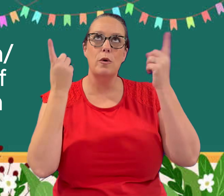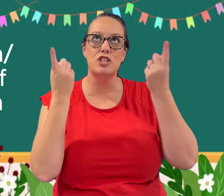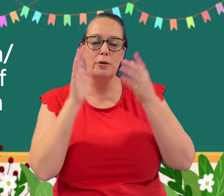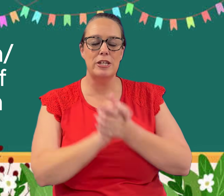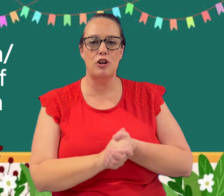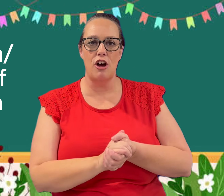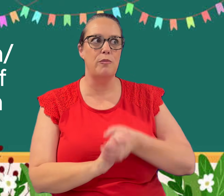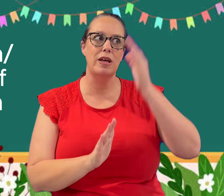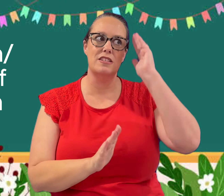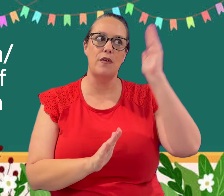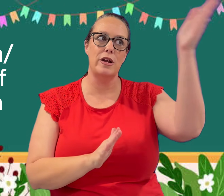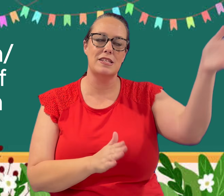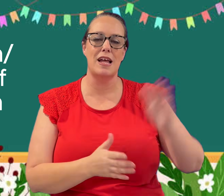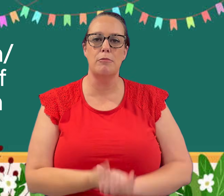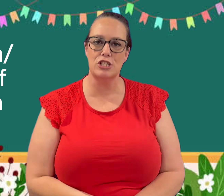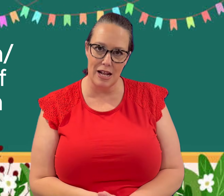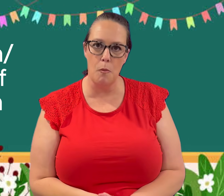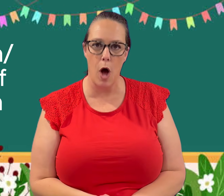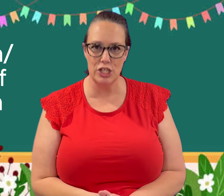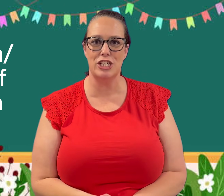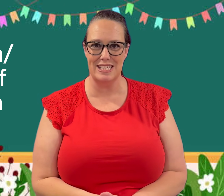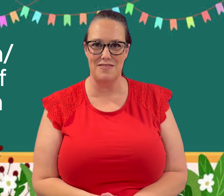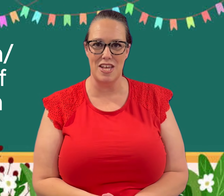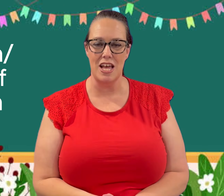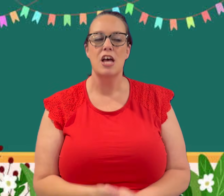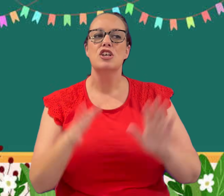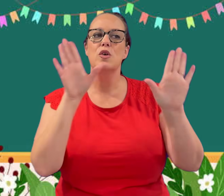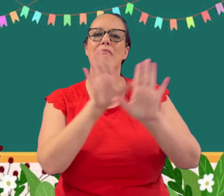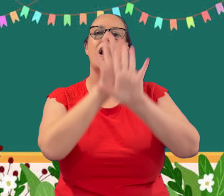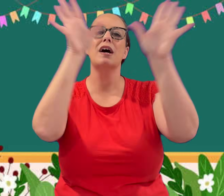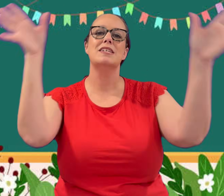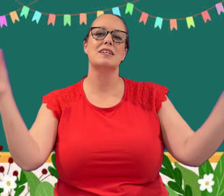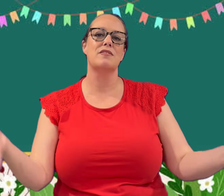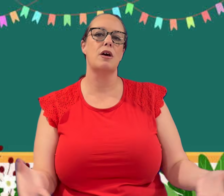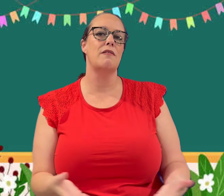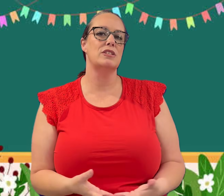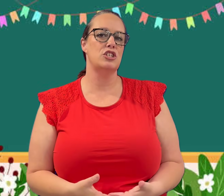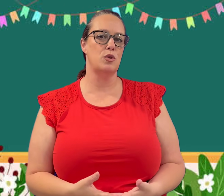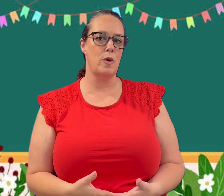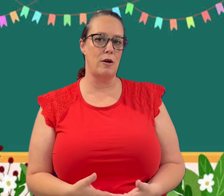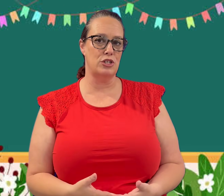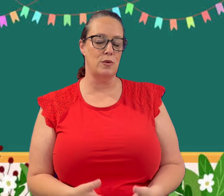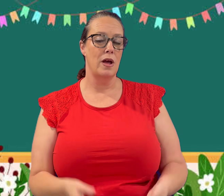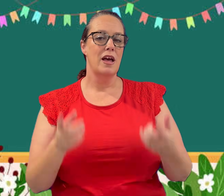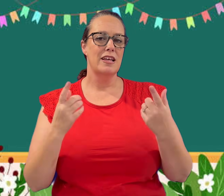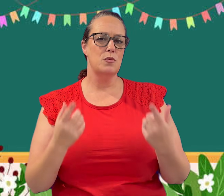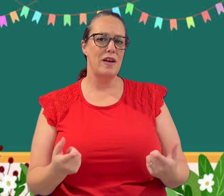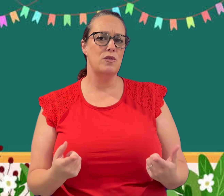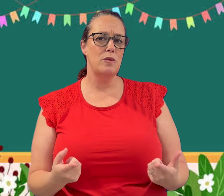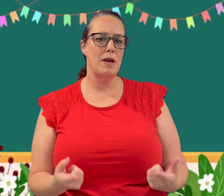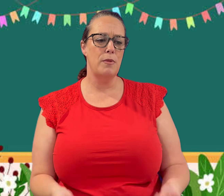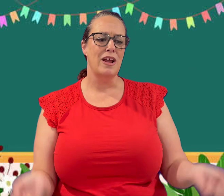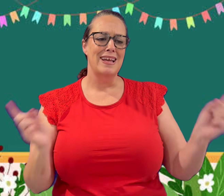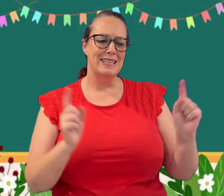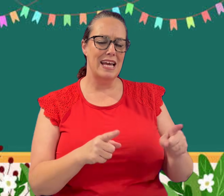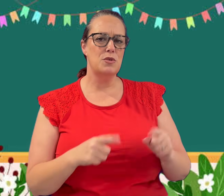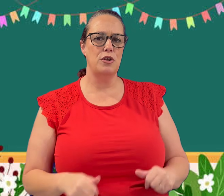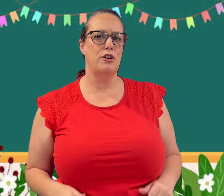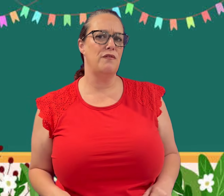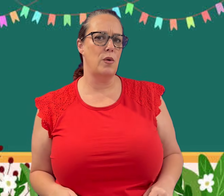going to be turned off because I've already established that I'm watching TV. So the context of the conversation around you. Because we have to remember, yes, we're learning